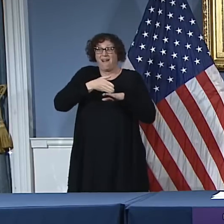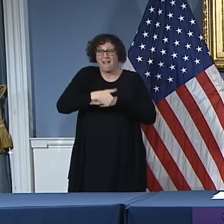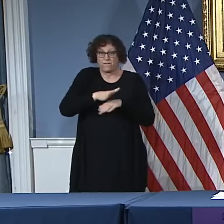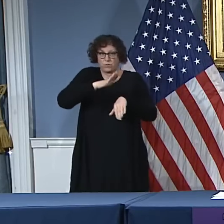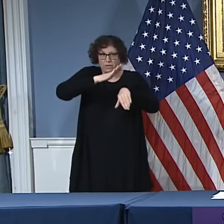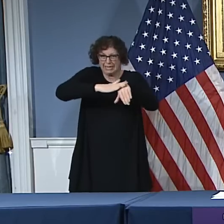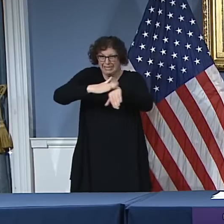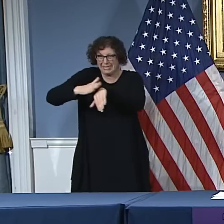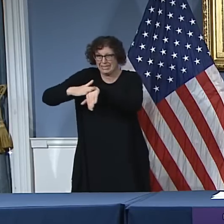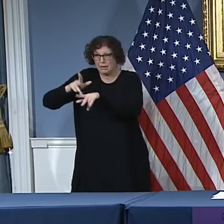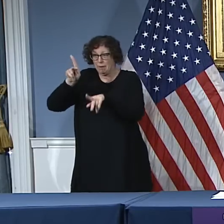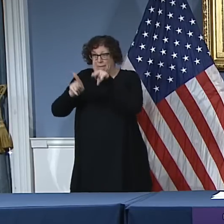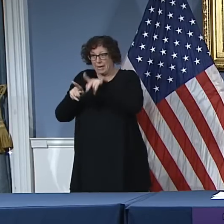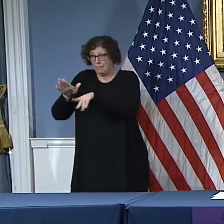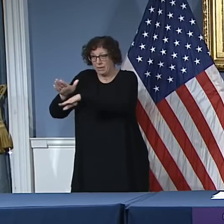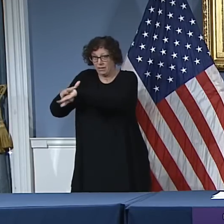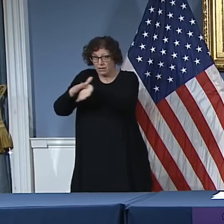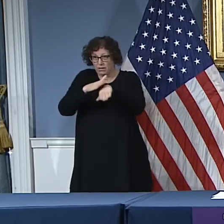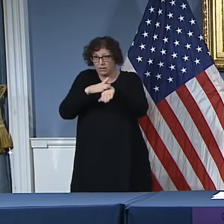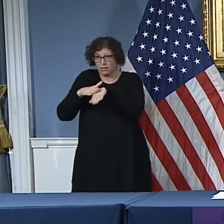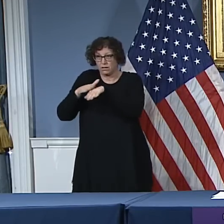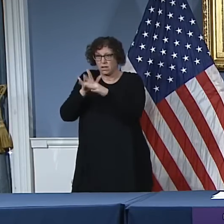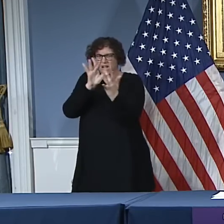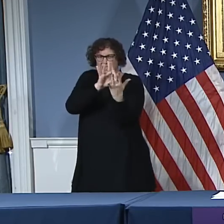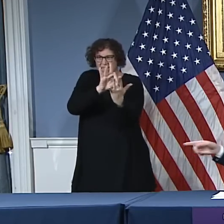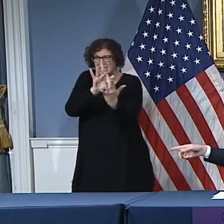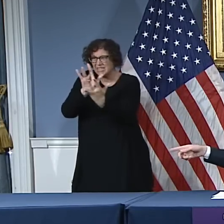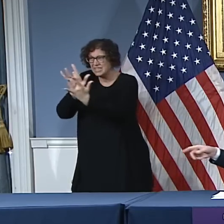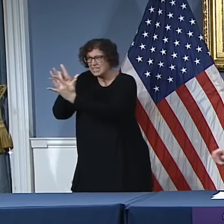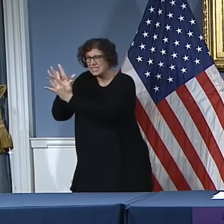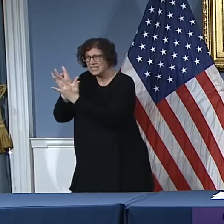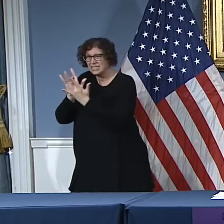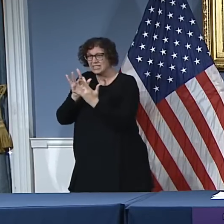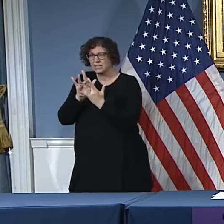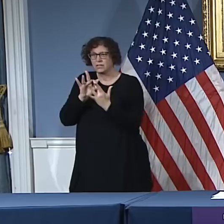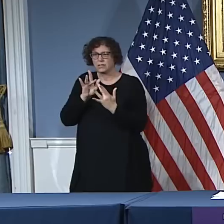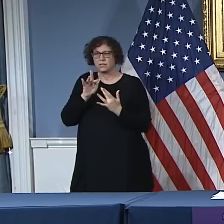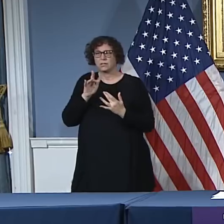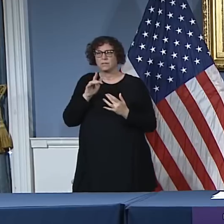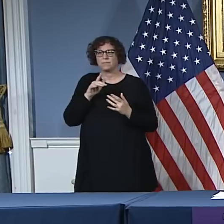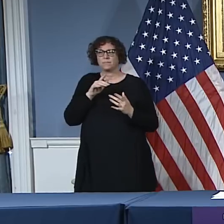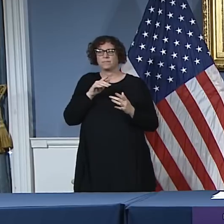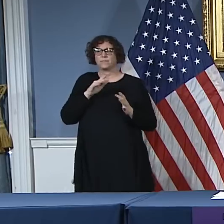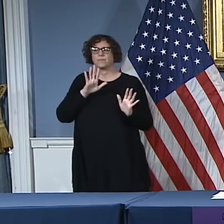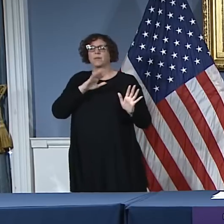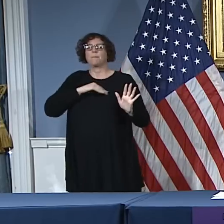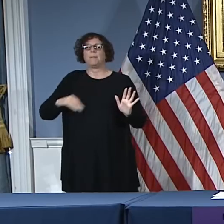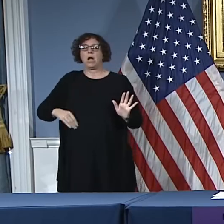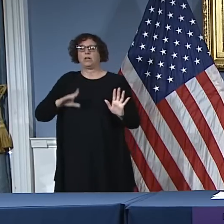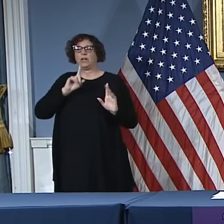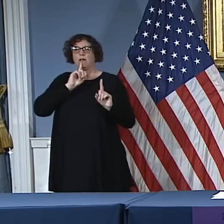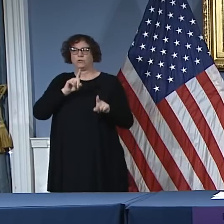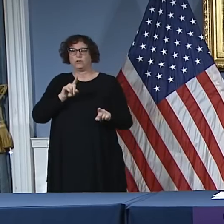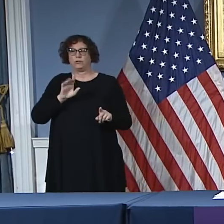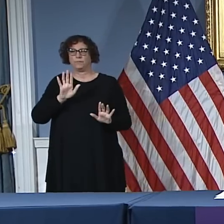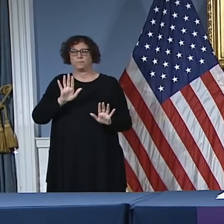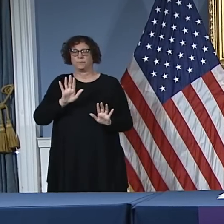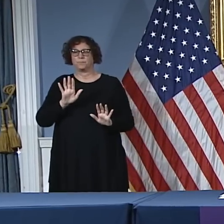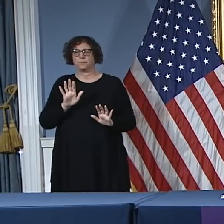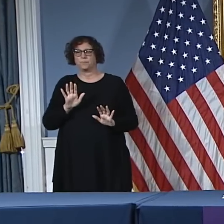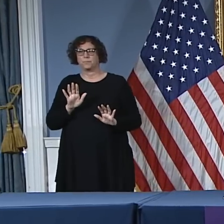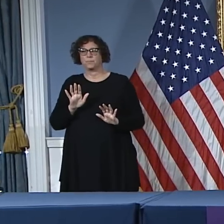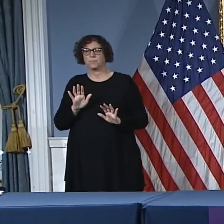run into some HIPAA issues and things of that nature. I go beyond it, and I'll pass to the Commissioner. I think we are at such an advanced stage in